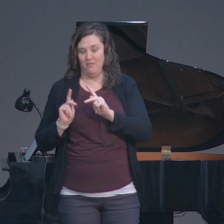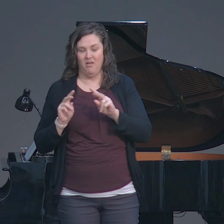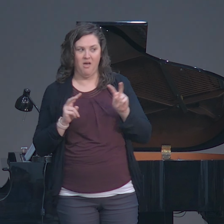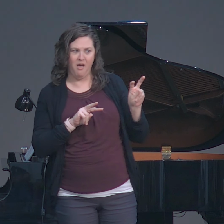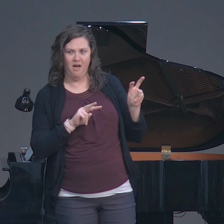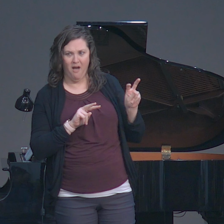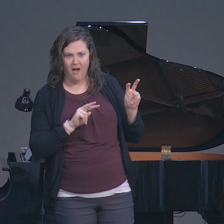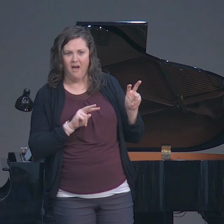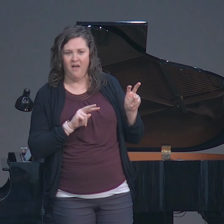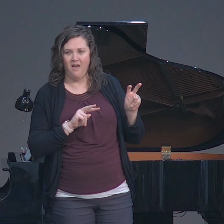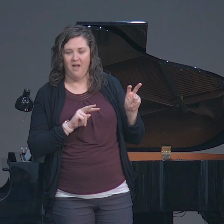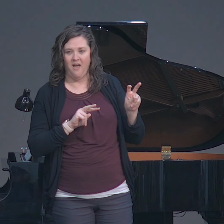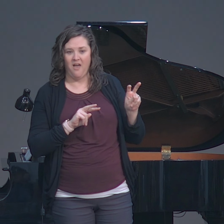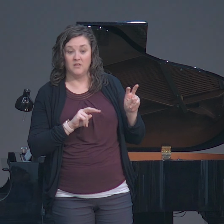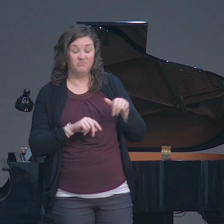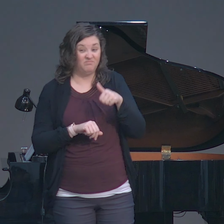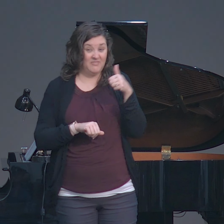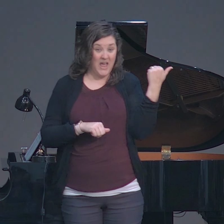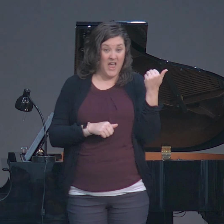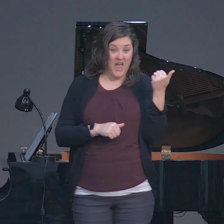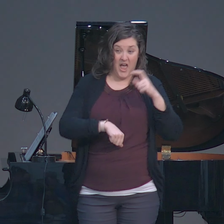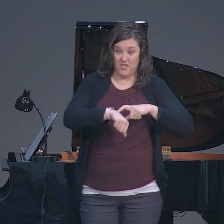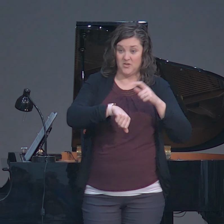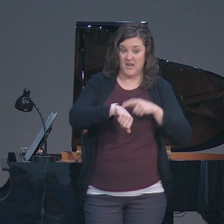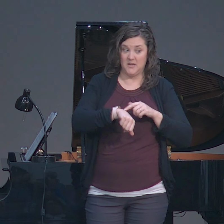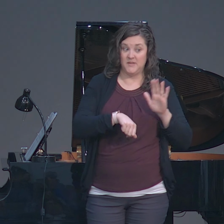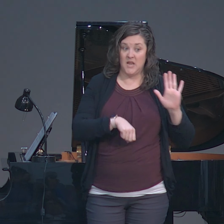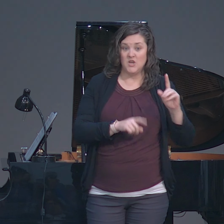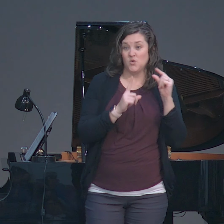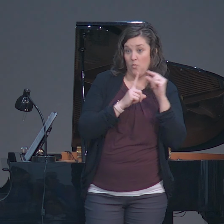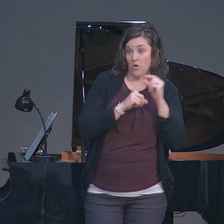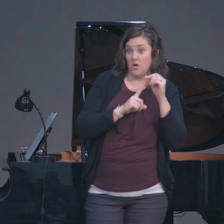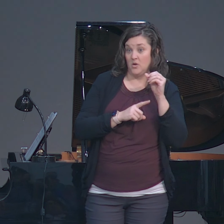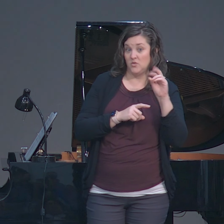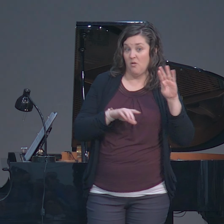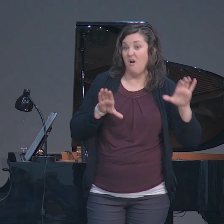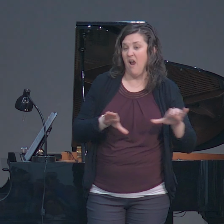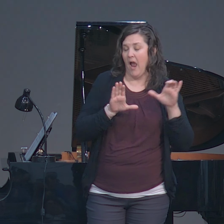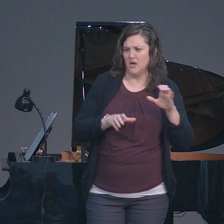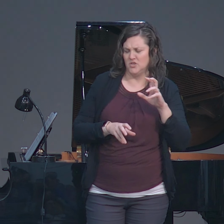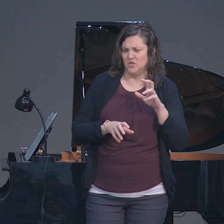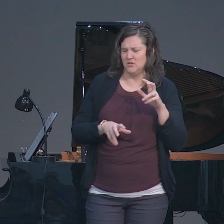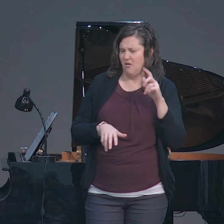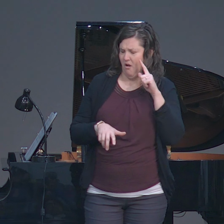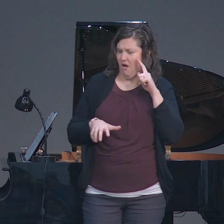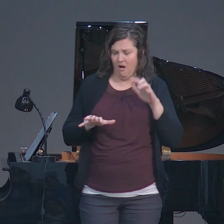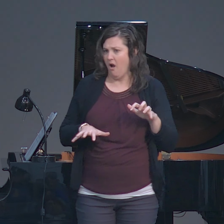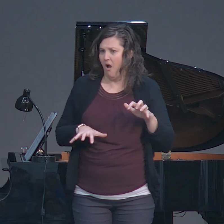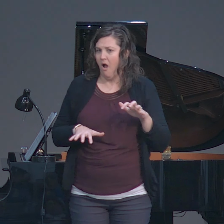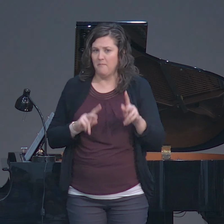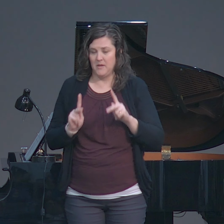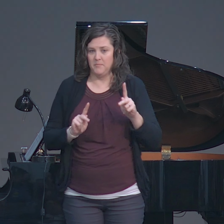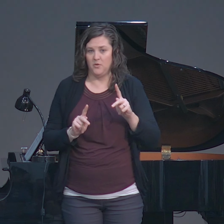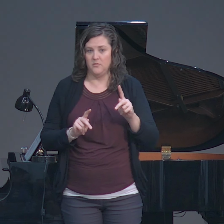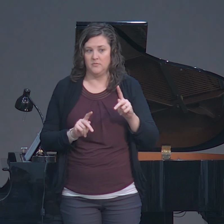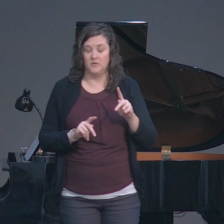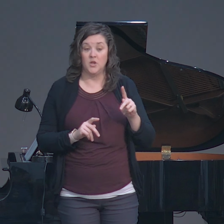At other times, his words or actions shocked people. After forgiving the sins of the paralytic, Matthew tells